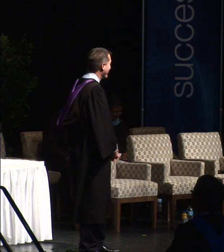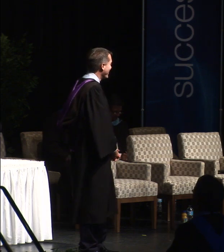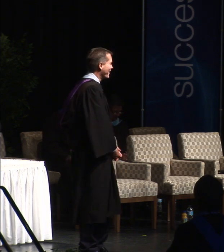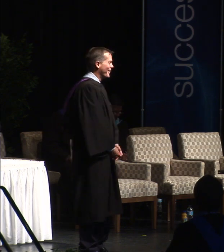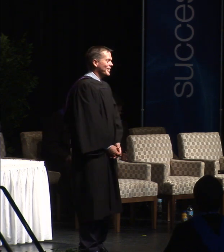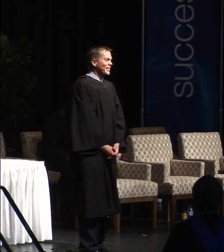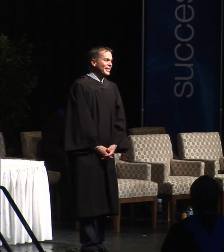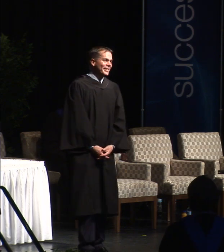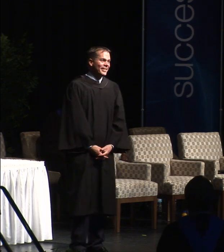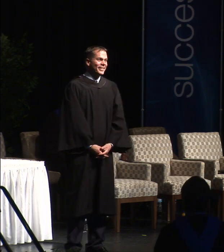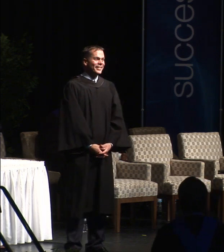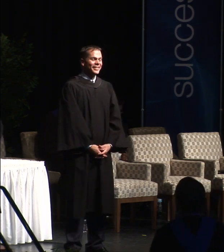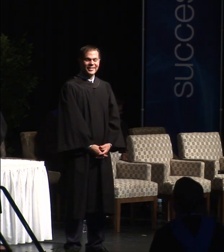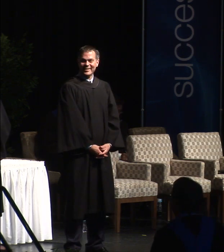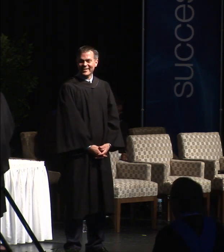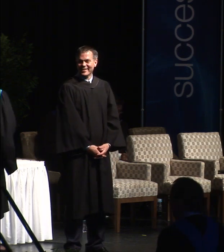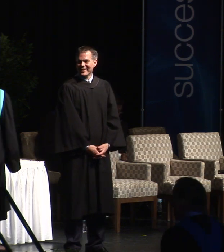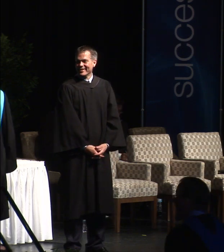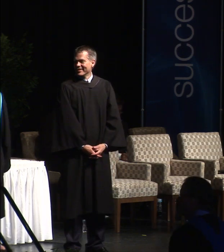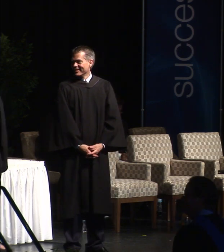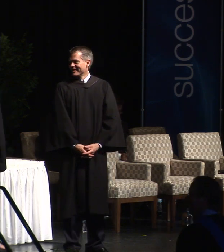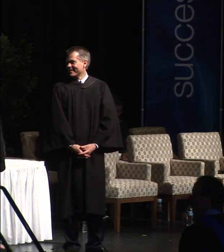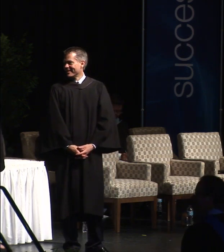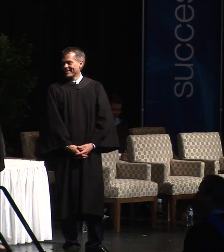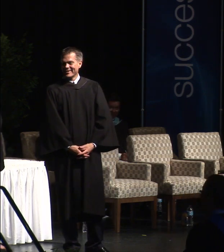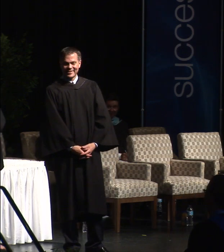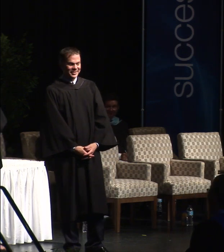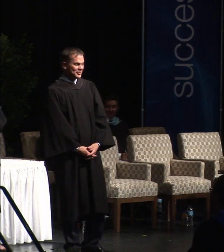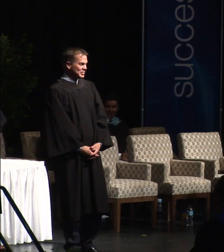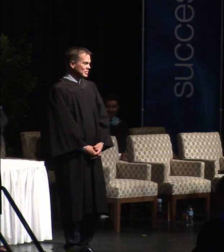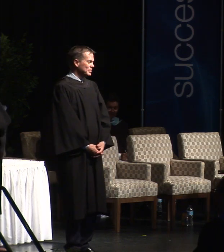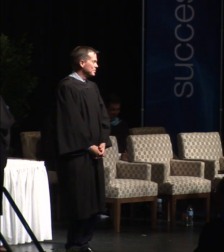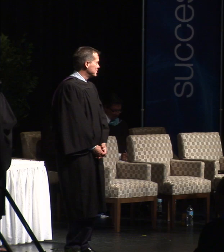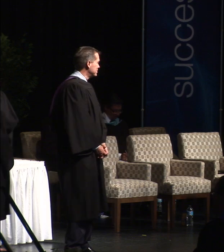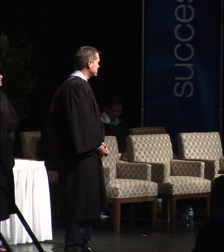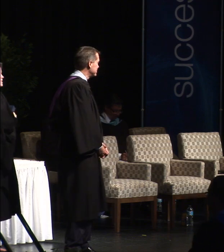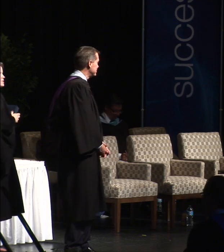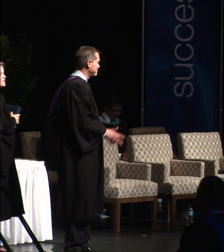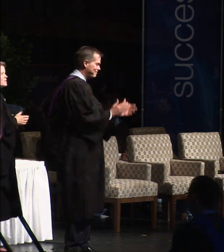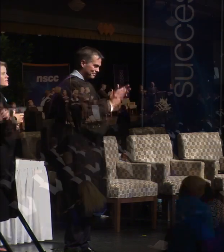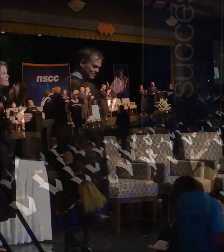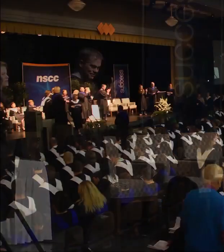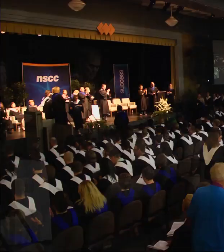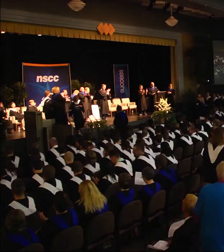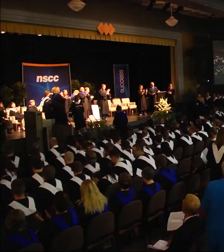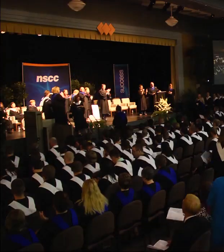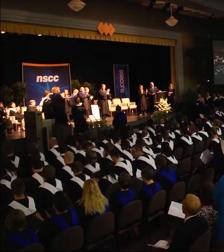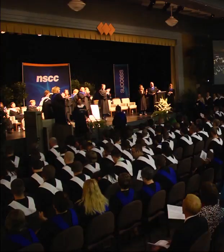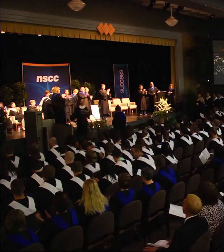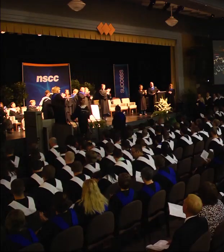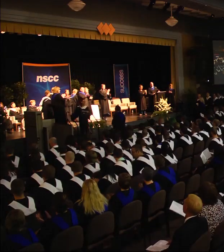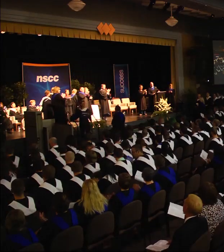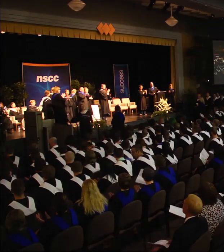Mr. President, ladies and gentlemen, the graduates in practical nursing.